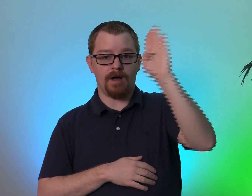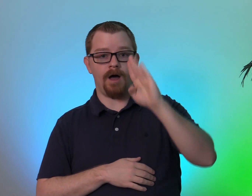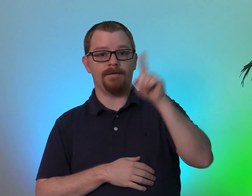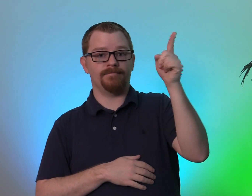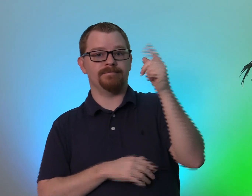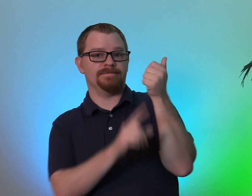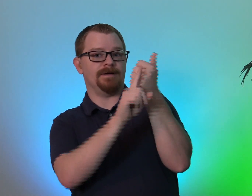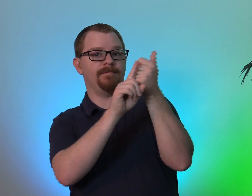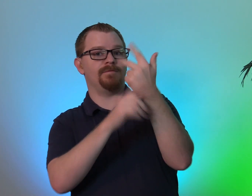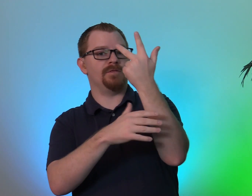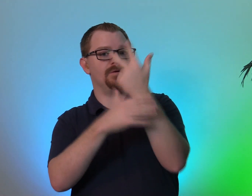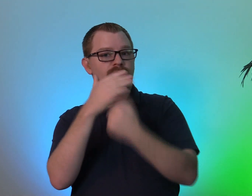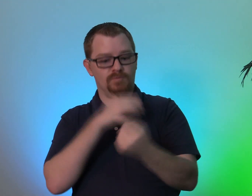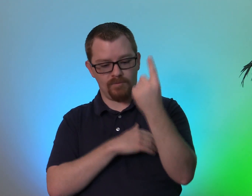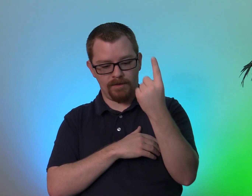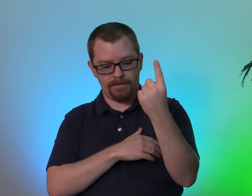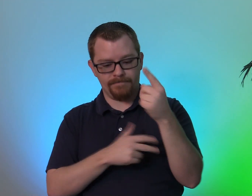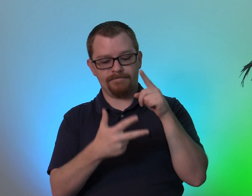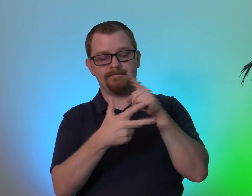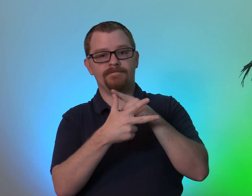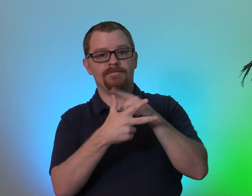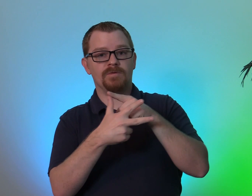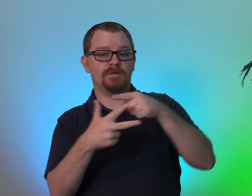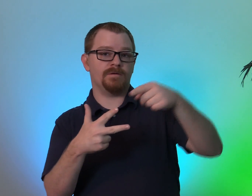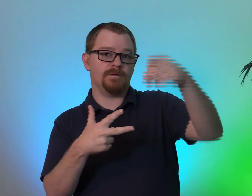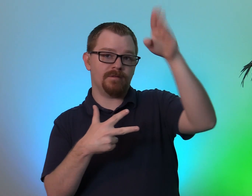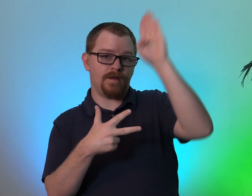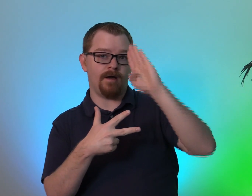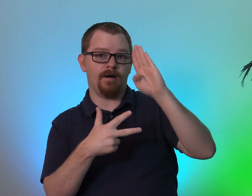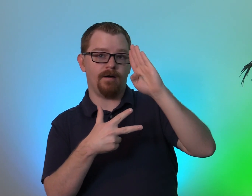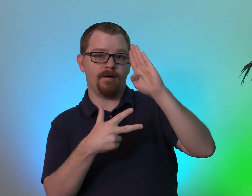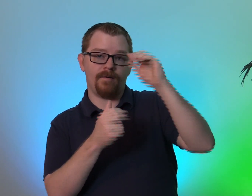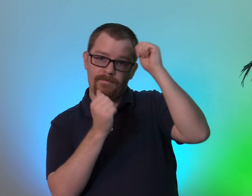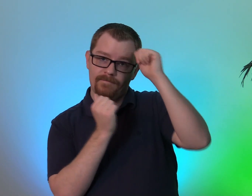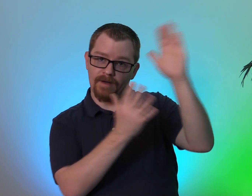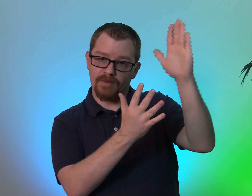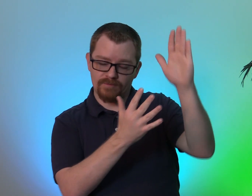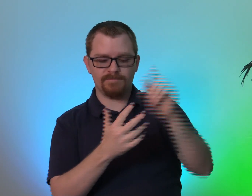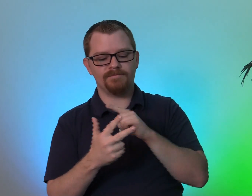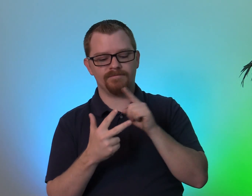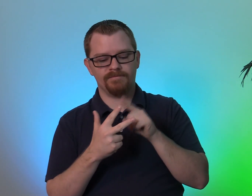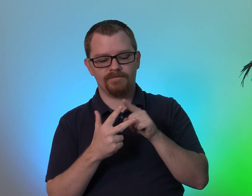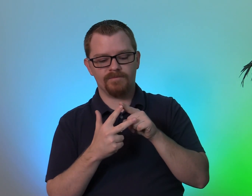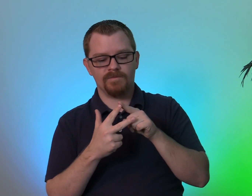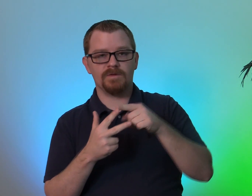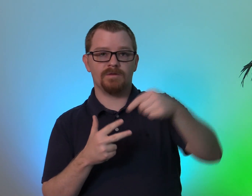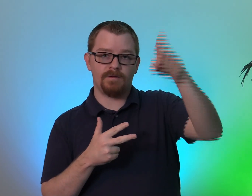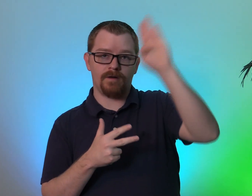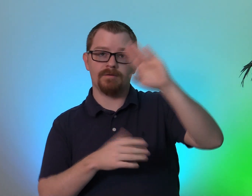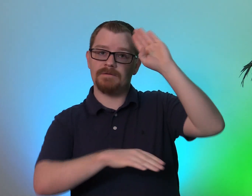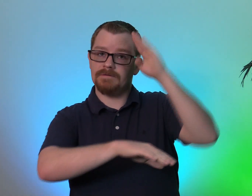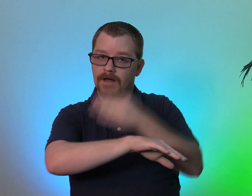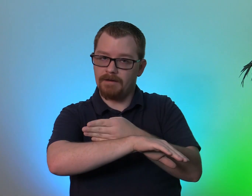Did you know that God himself is three in one, a Trinity? God the Father, God the